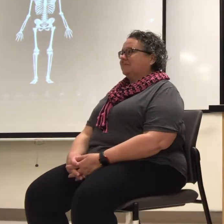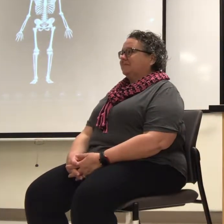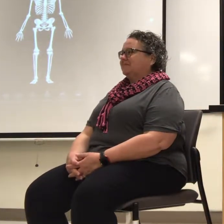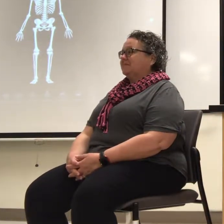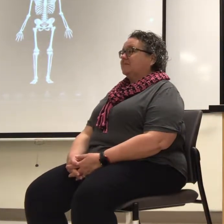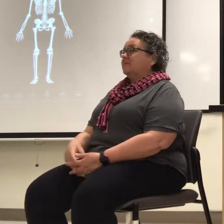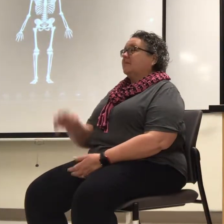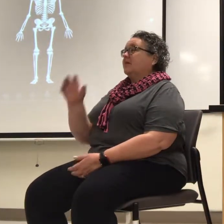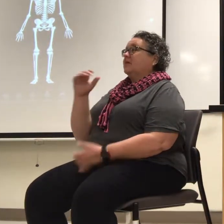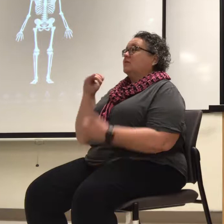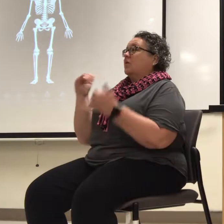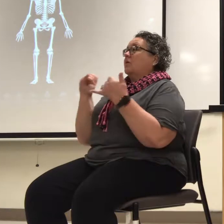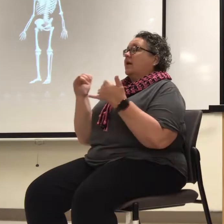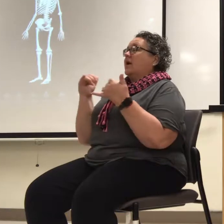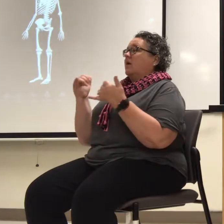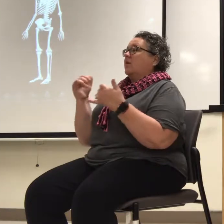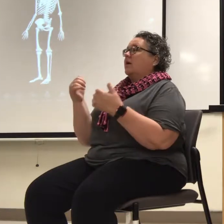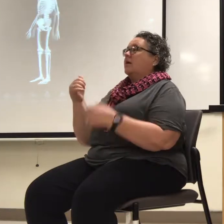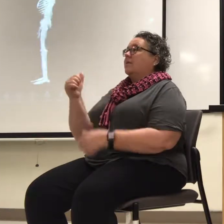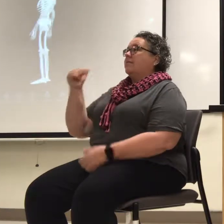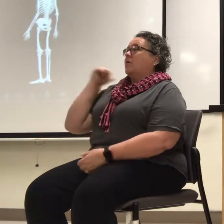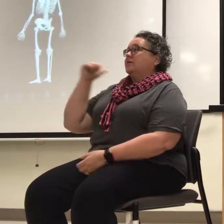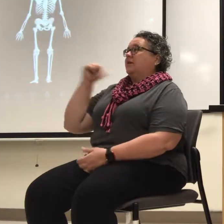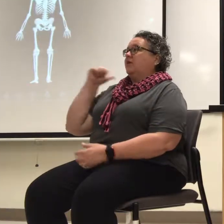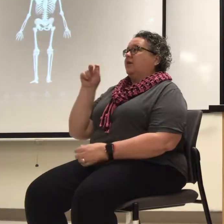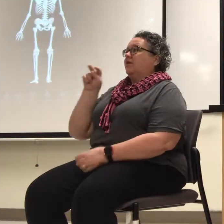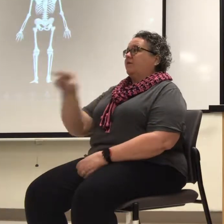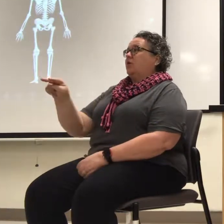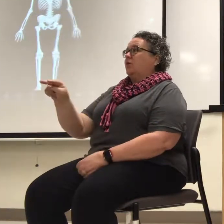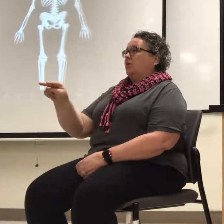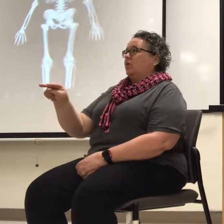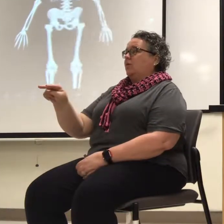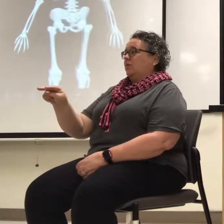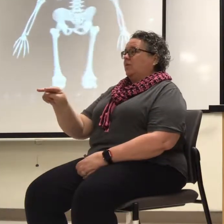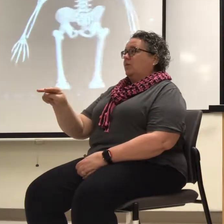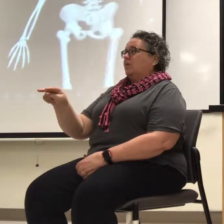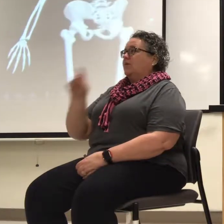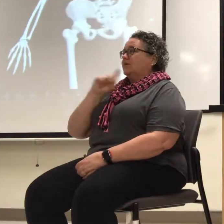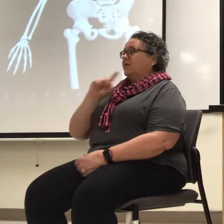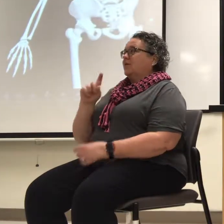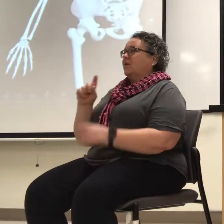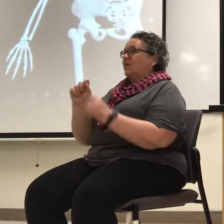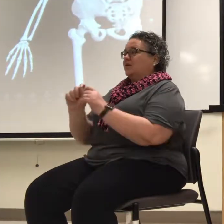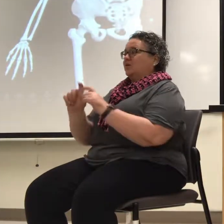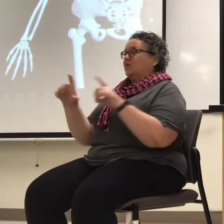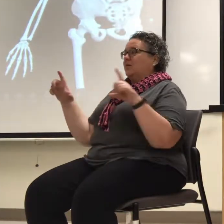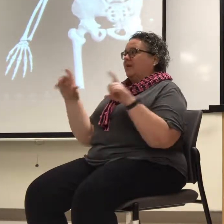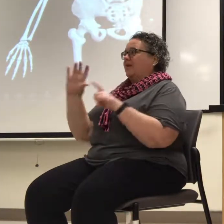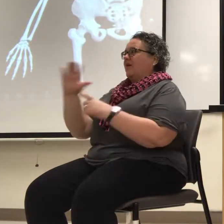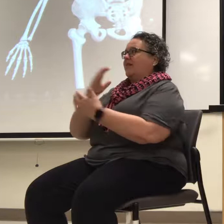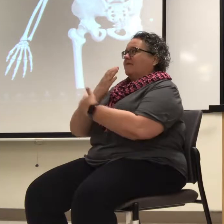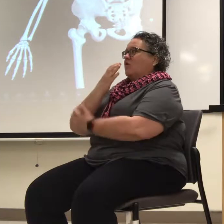So let's go to a posterior view. Let's zoom in a little bit on the forearm region.